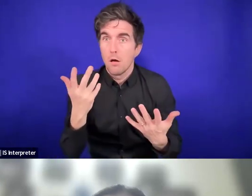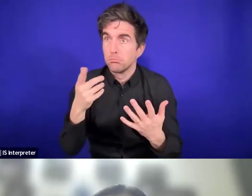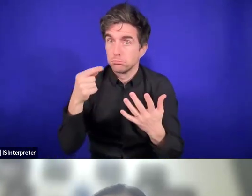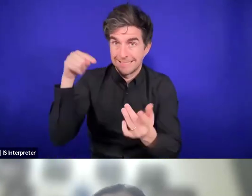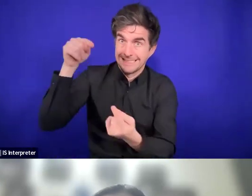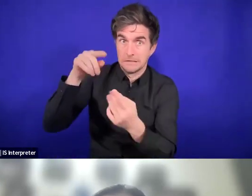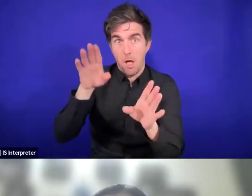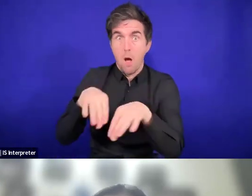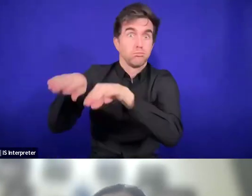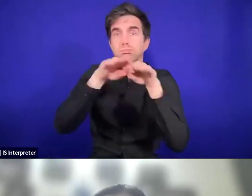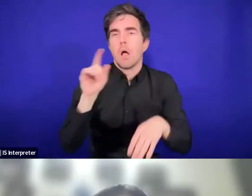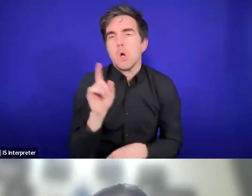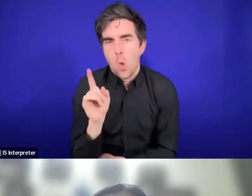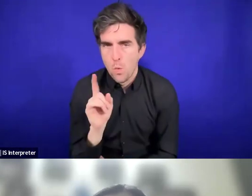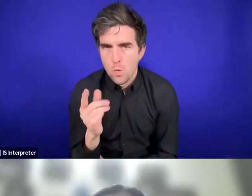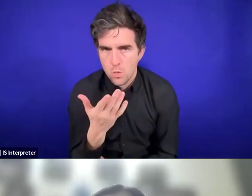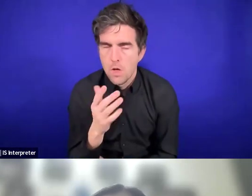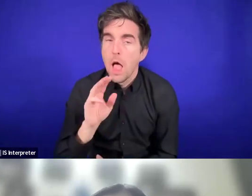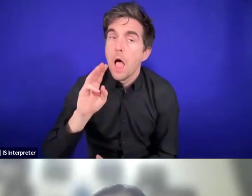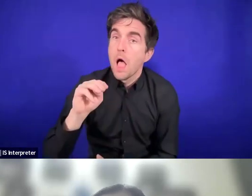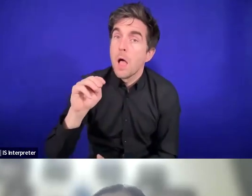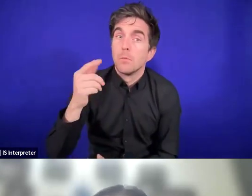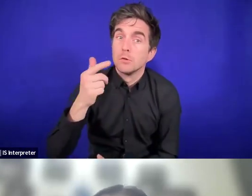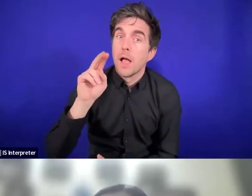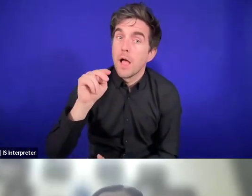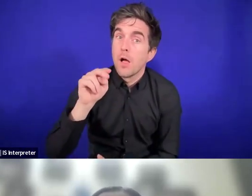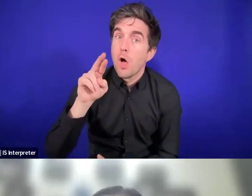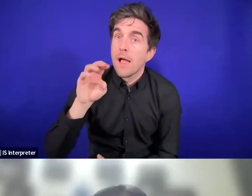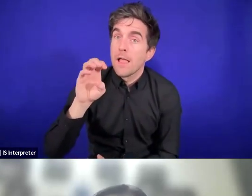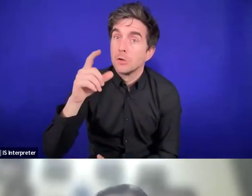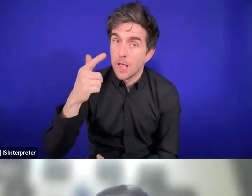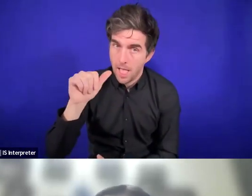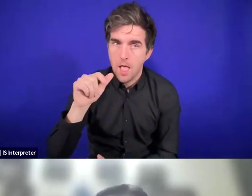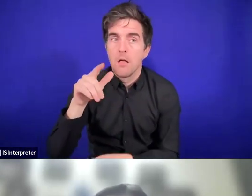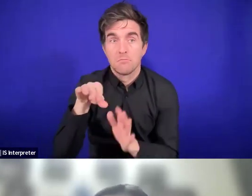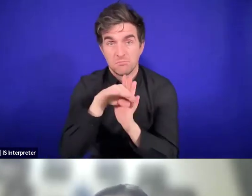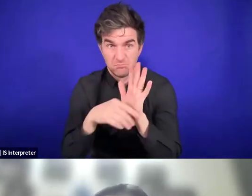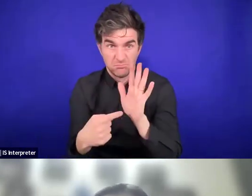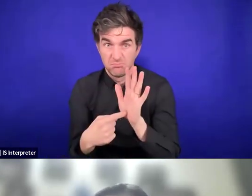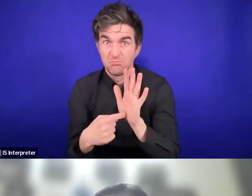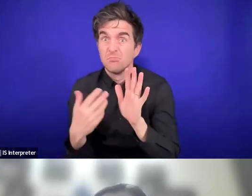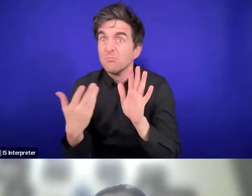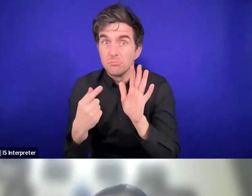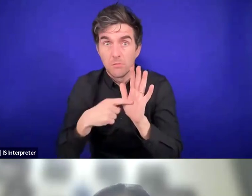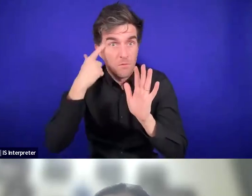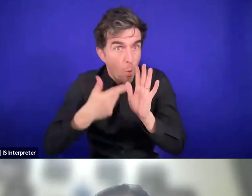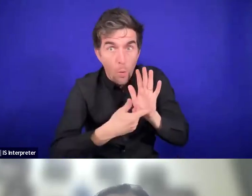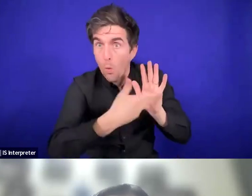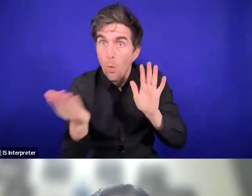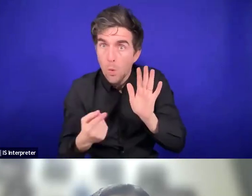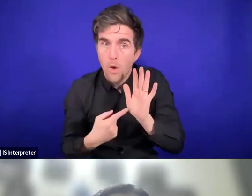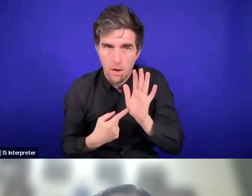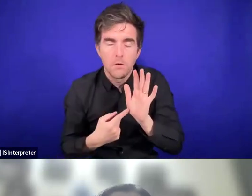is to kind of use it at a local level for these different vulnerable populations, and then use